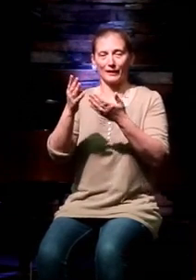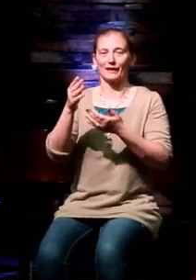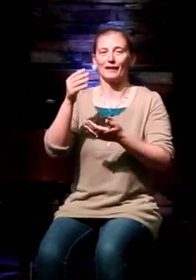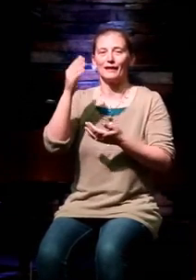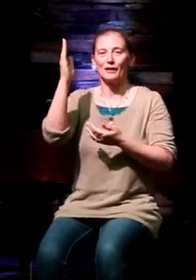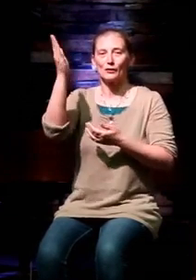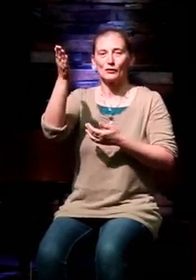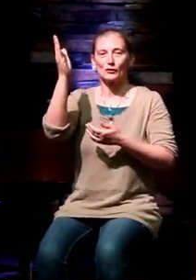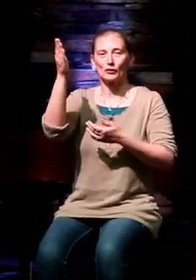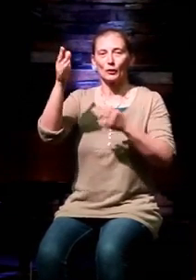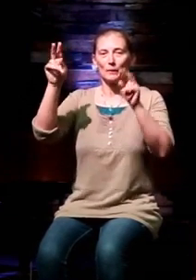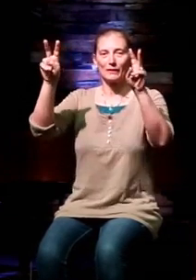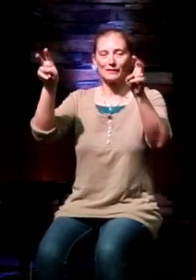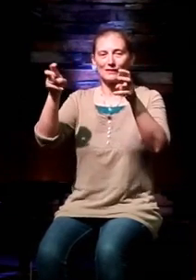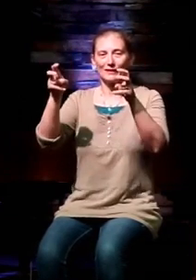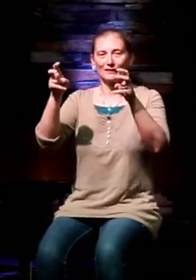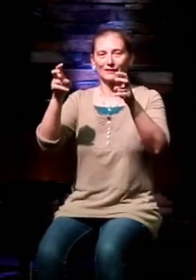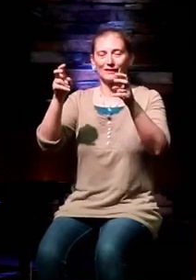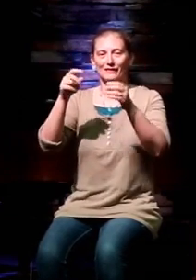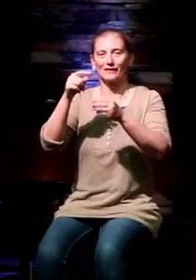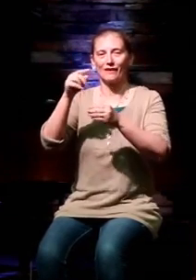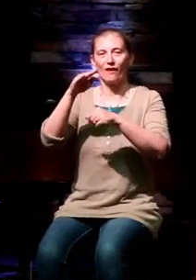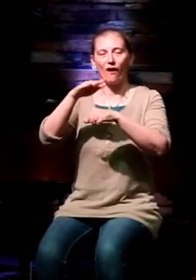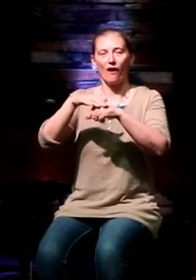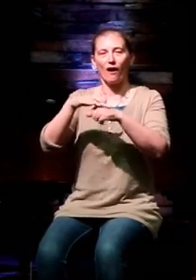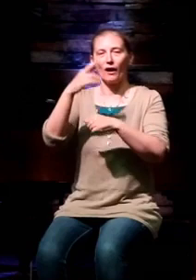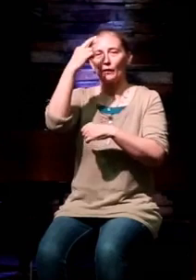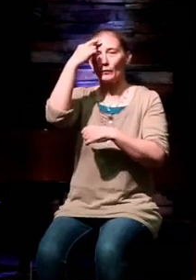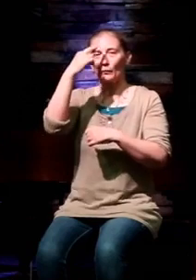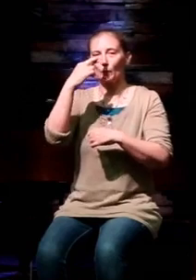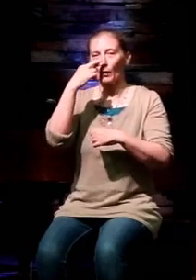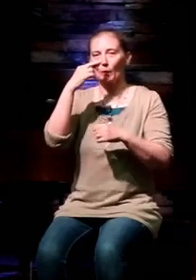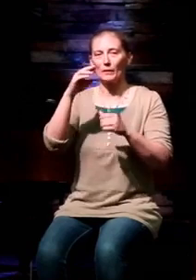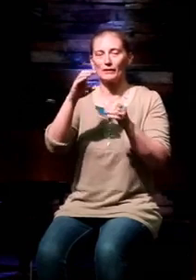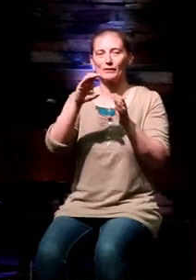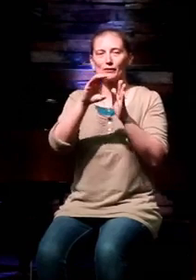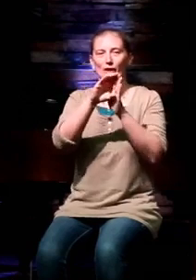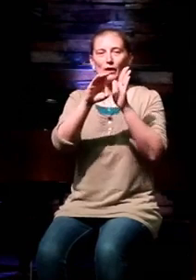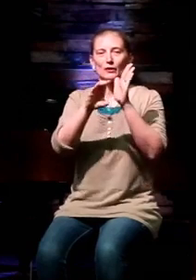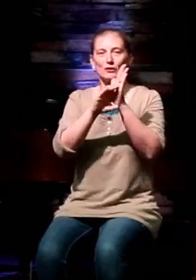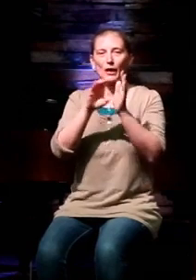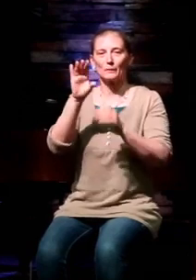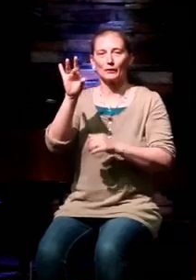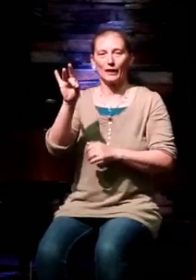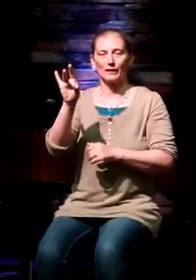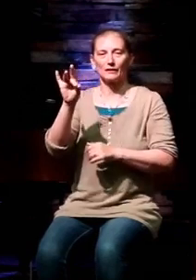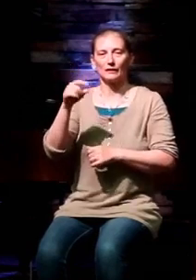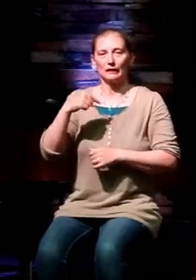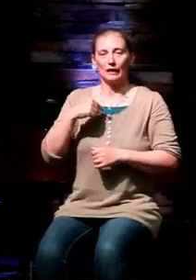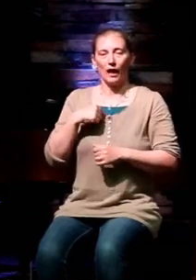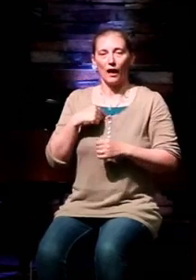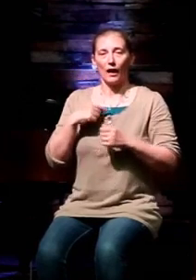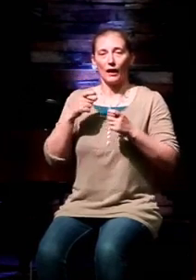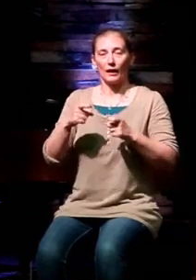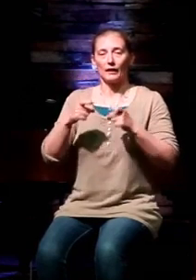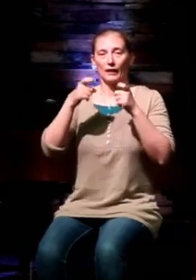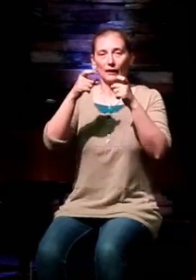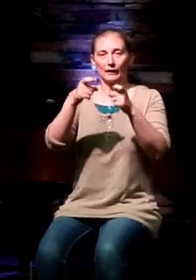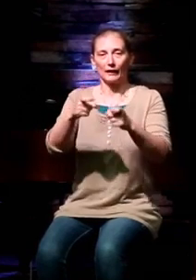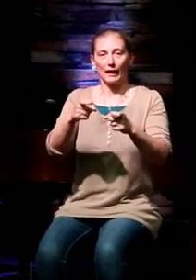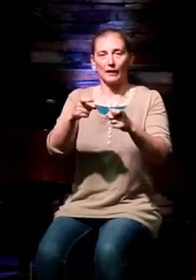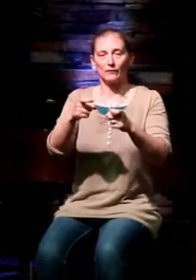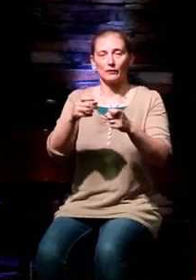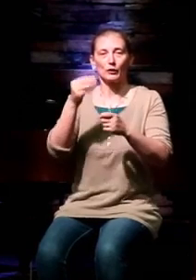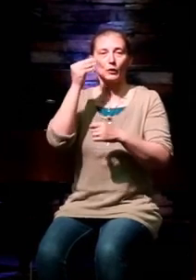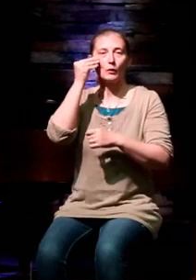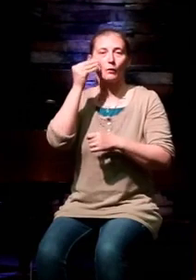New Testament, Romans chapter 8. Last week, I encouraged you, give you a little homework, to go ahead and start on your own